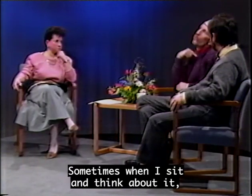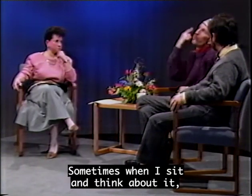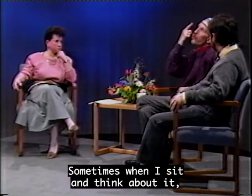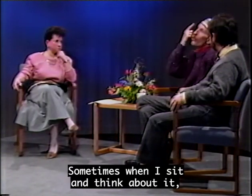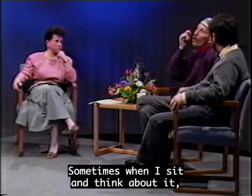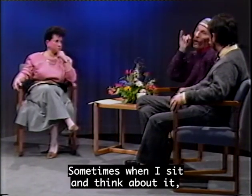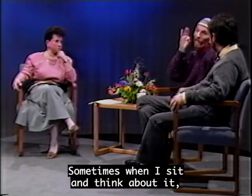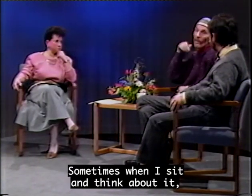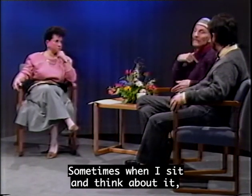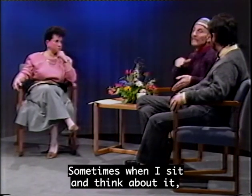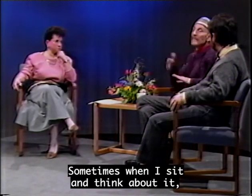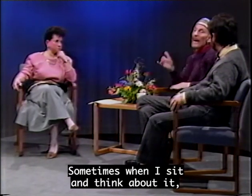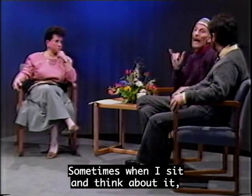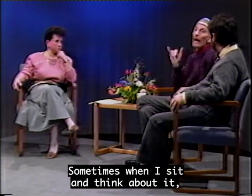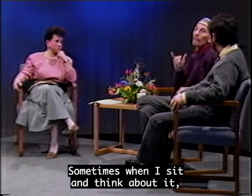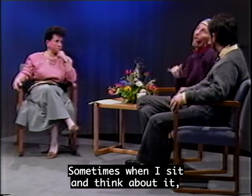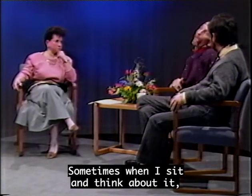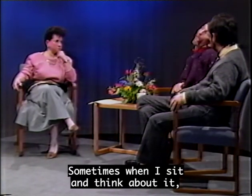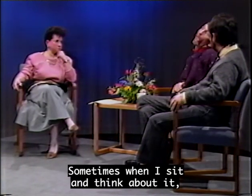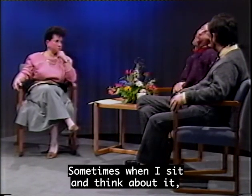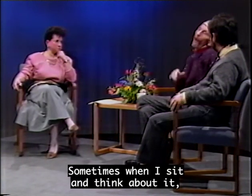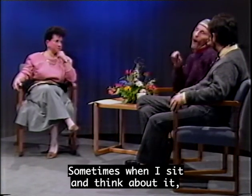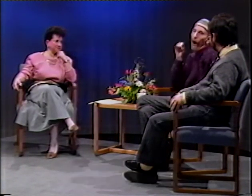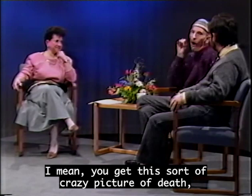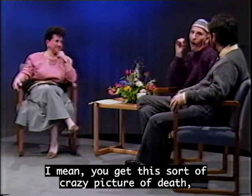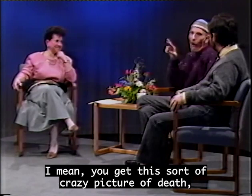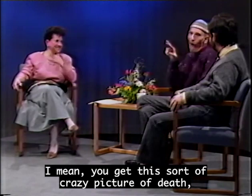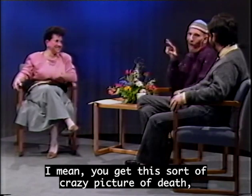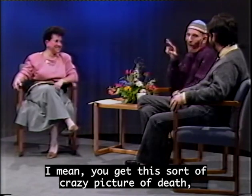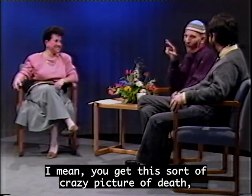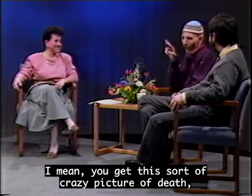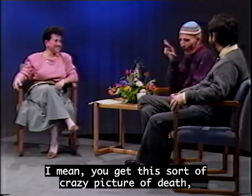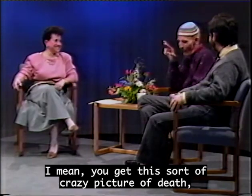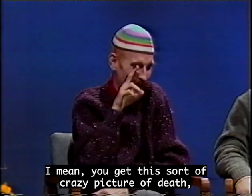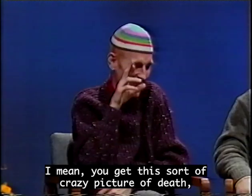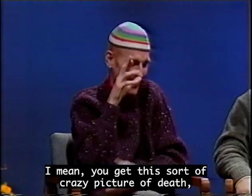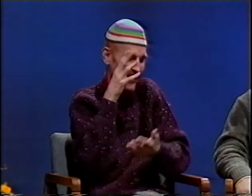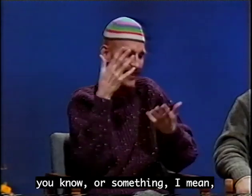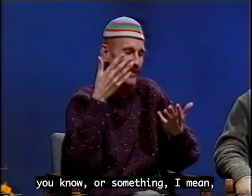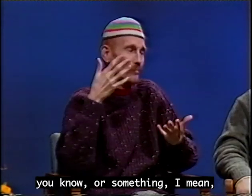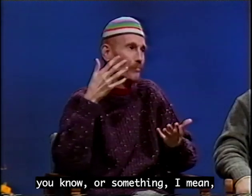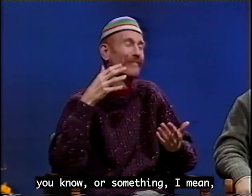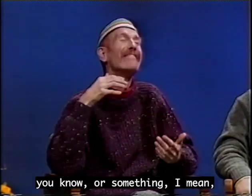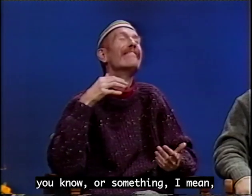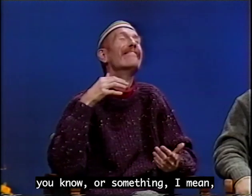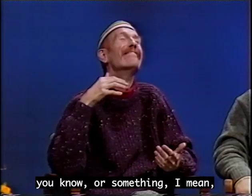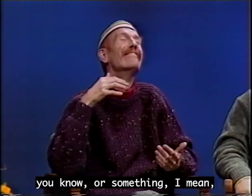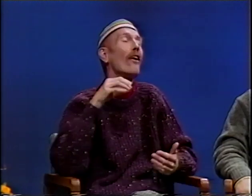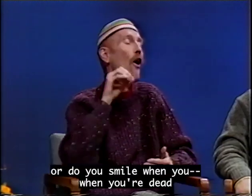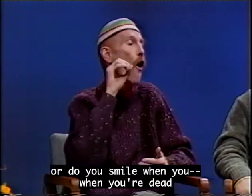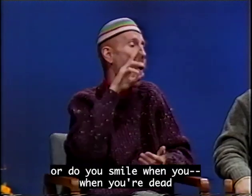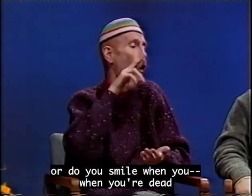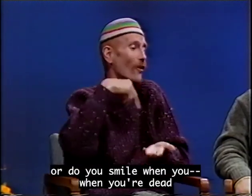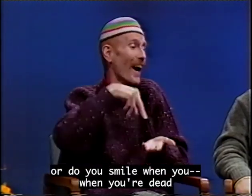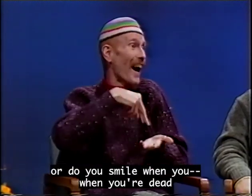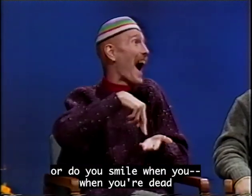Sometimes when I sit and think about it, I mean, you get this sort of crazy picture of death, you know, or something. I mean, or do you